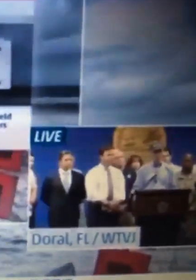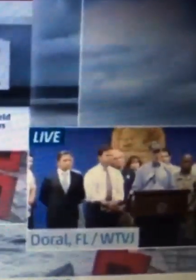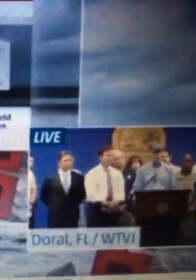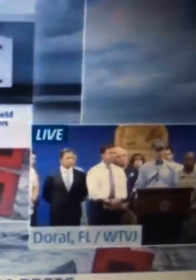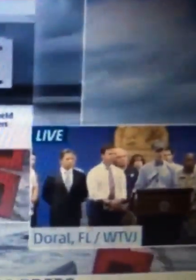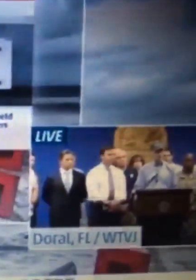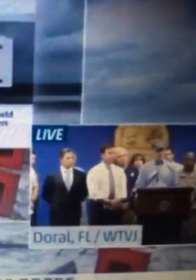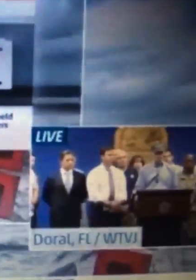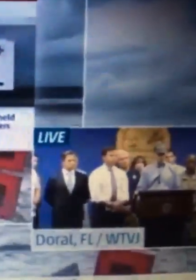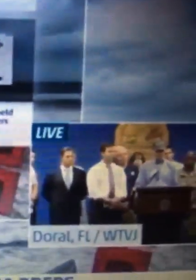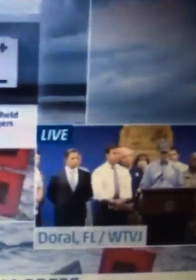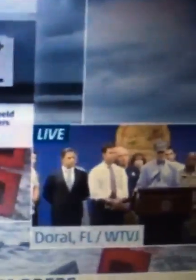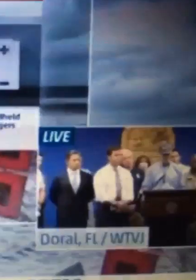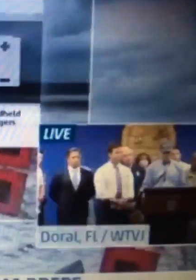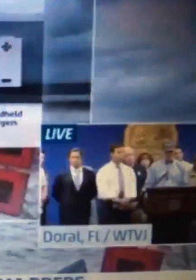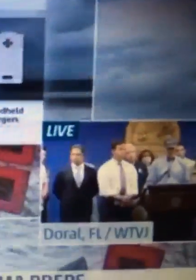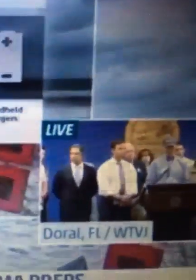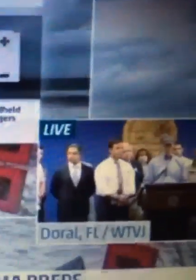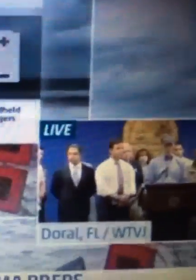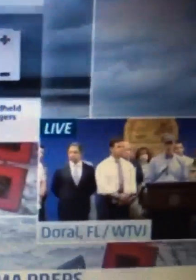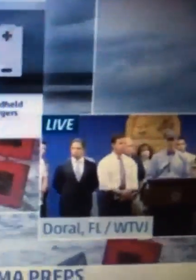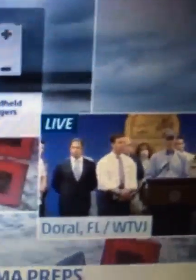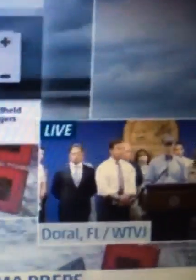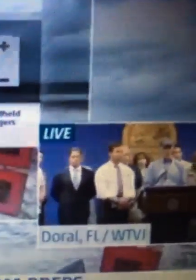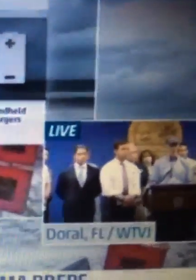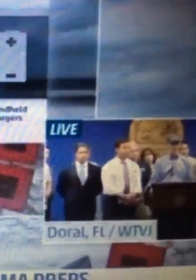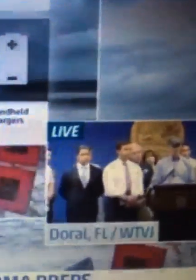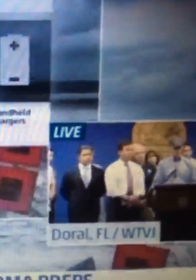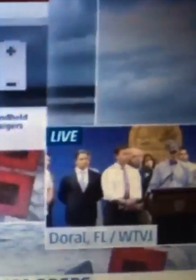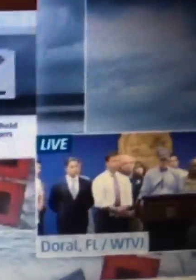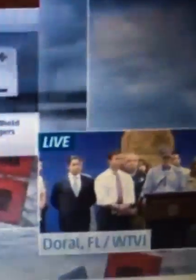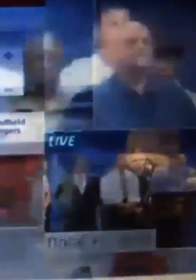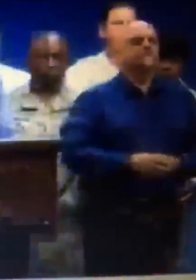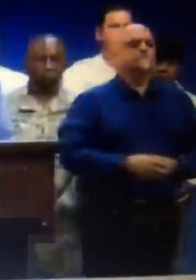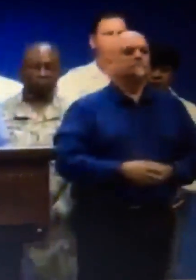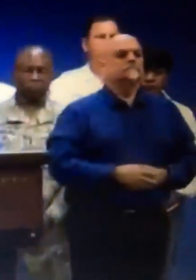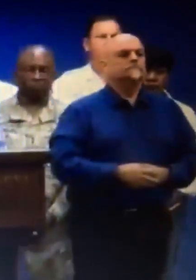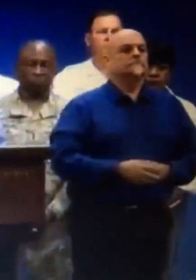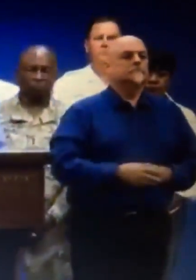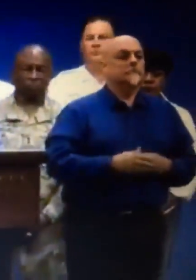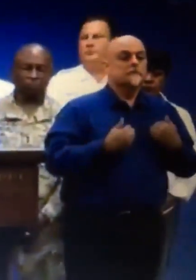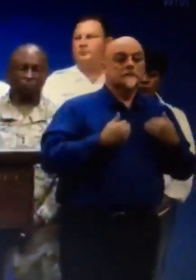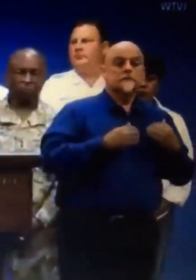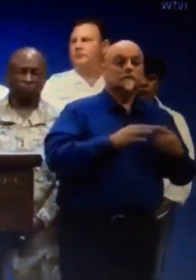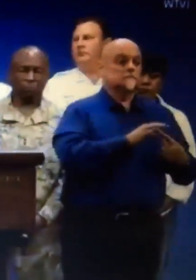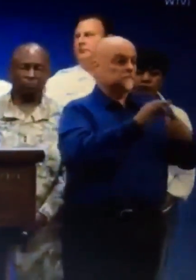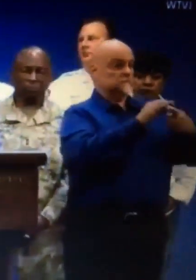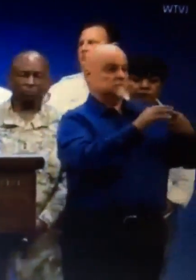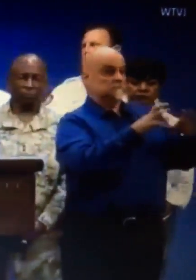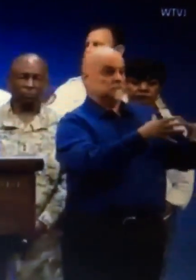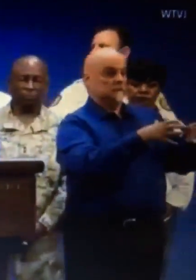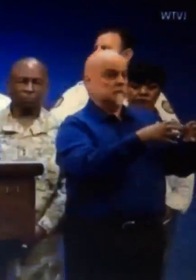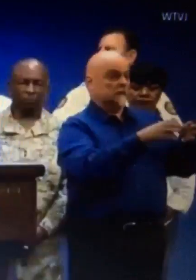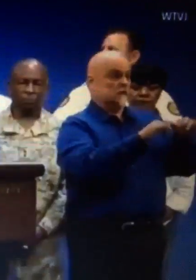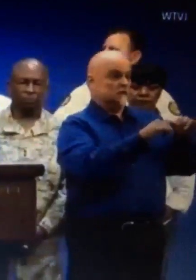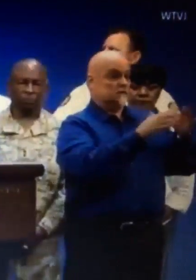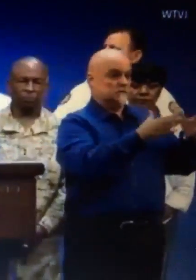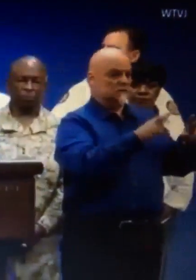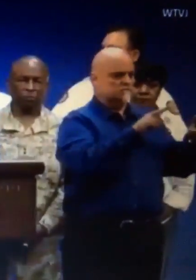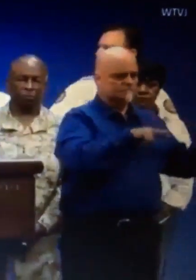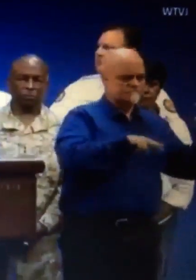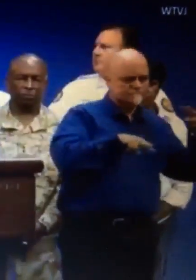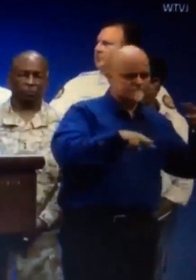contact with the South Florida Water Management District and the U.S. Army Corps of Engineers to monitor the dike.